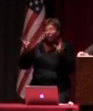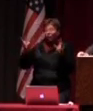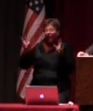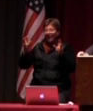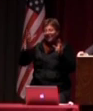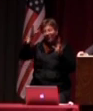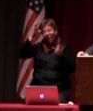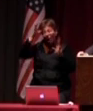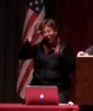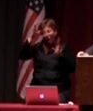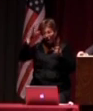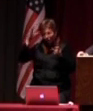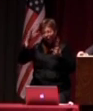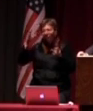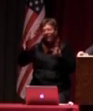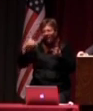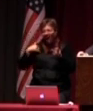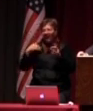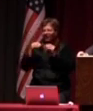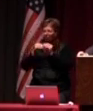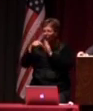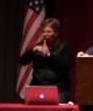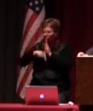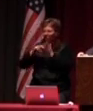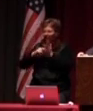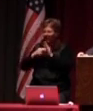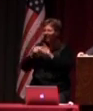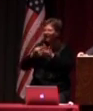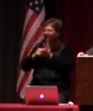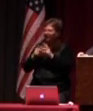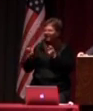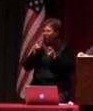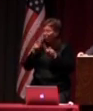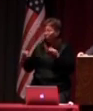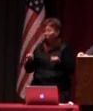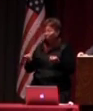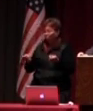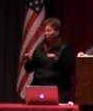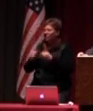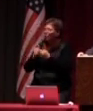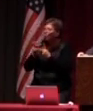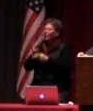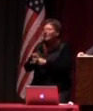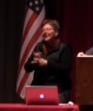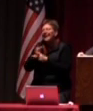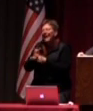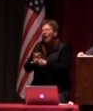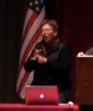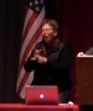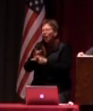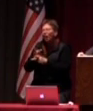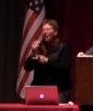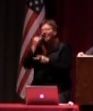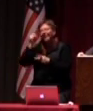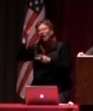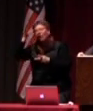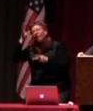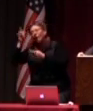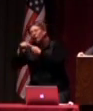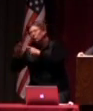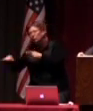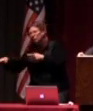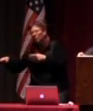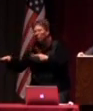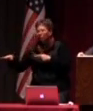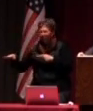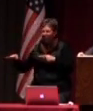actually has more than one meaning. It can denote somebody who rules over a people with the tender care that a father shows towards his children. With this meaning,